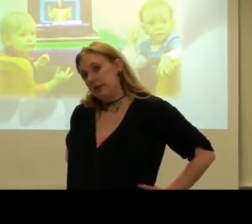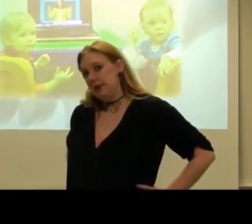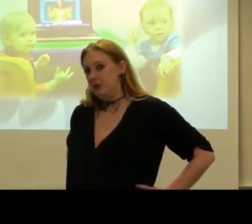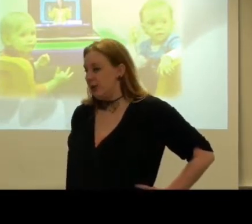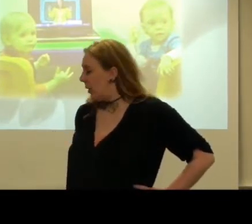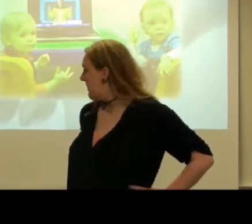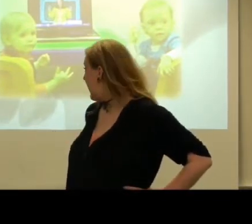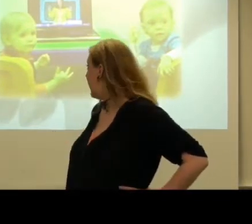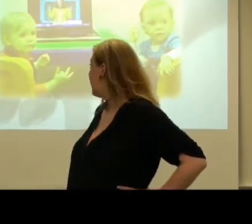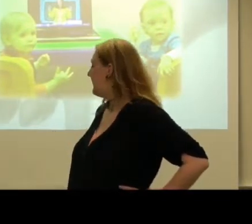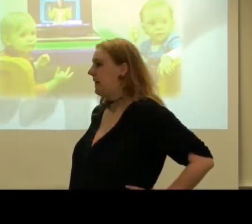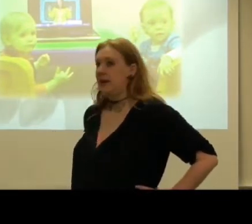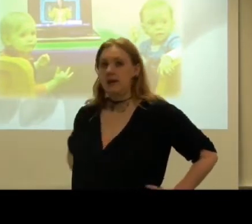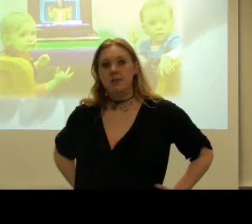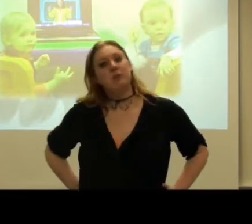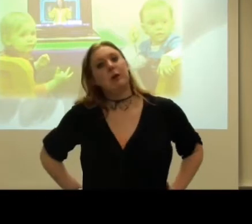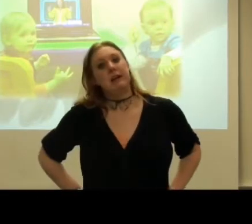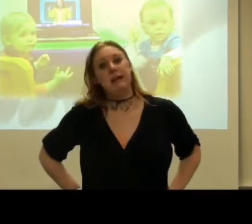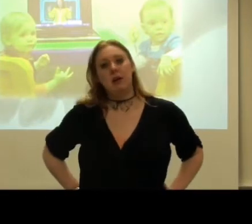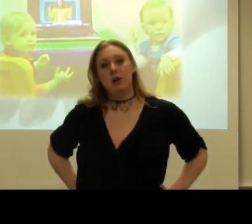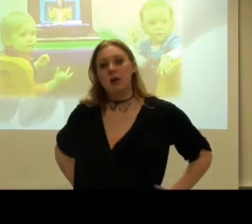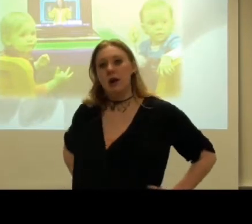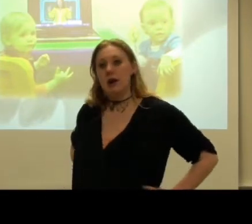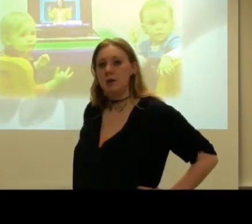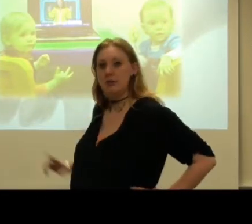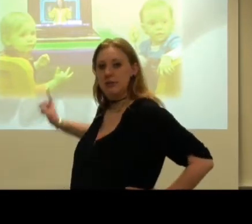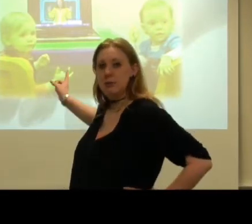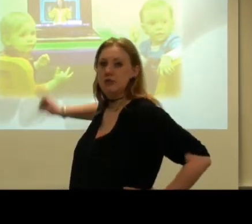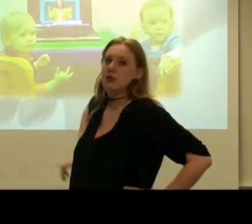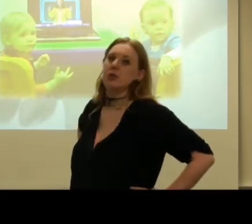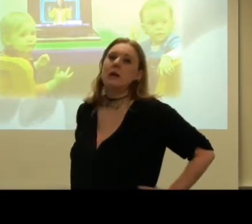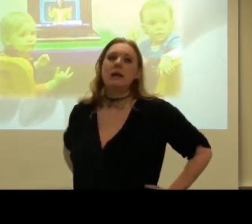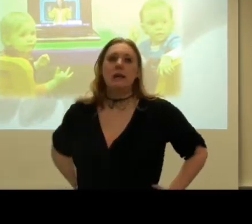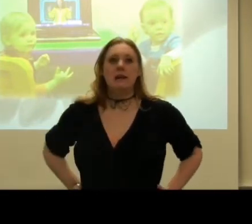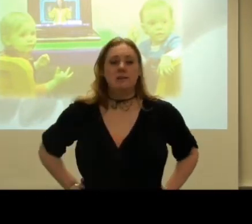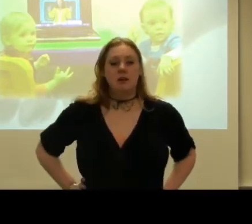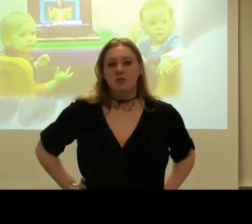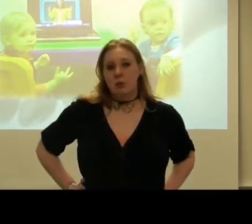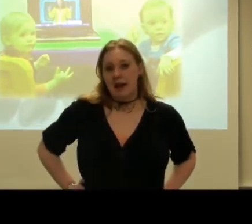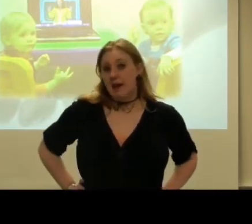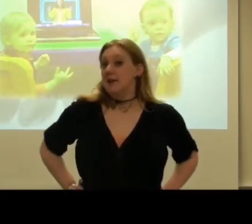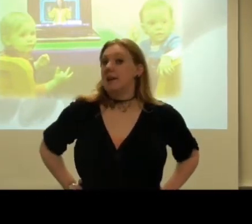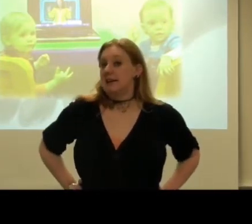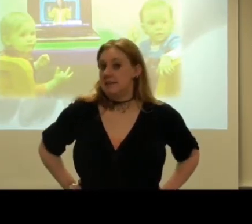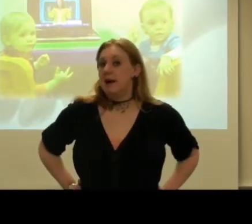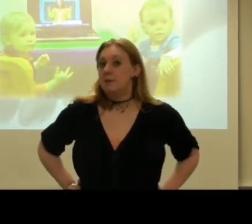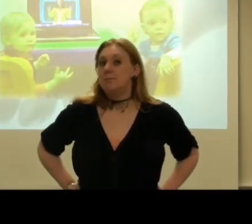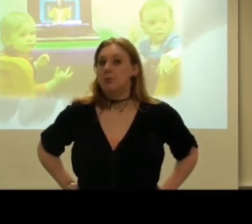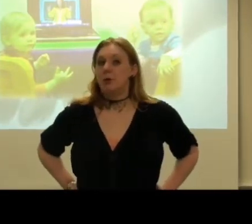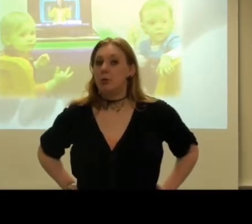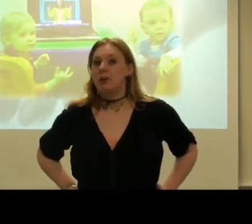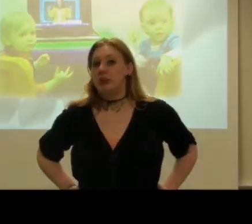little intro on that, and this one here, this picture, is of Zoe and Alexa, both watching